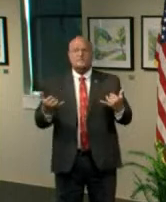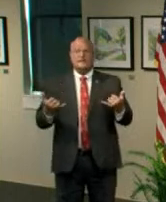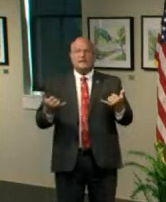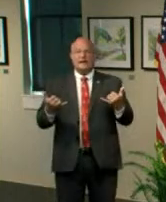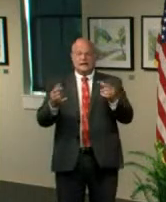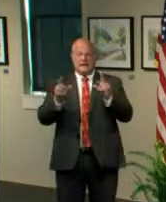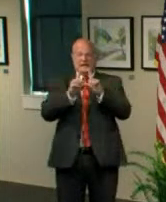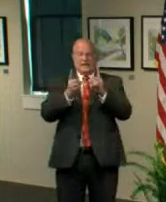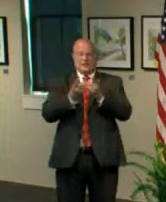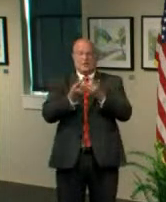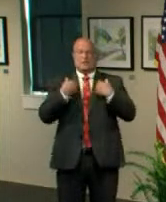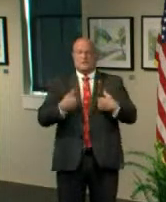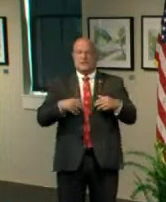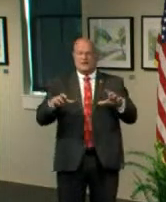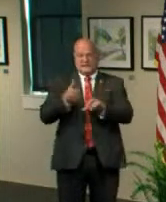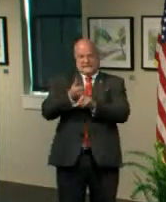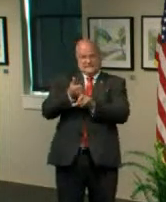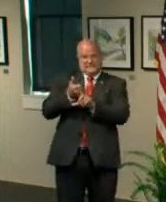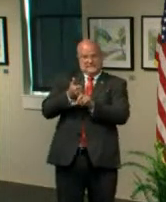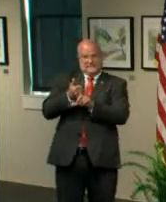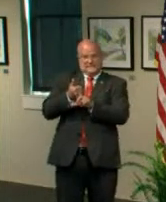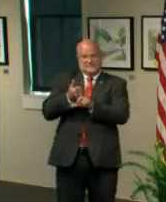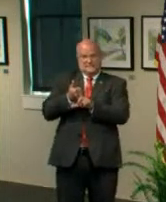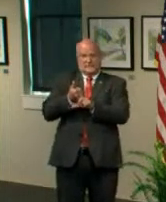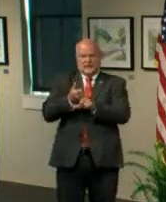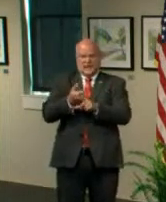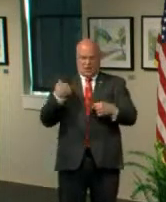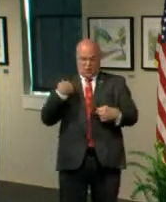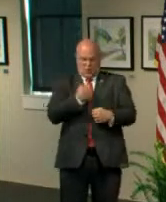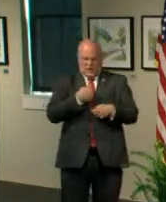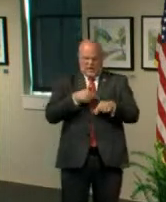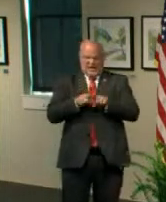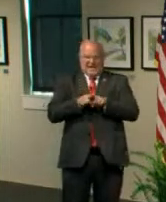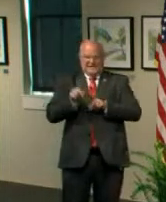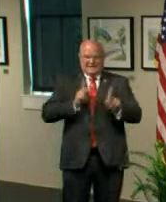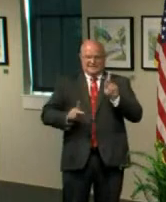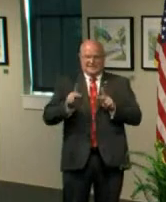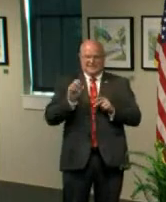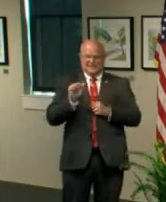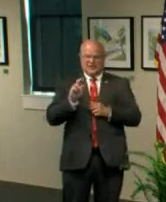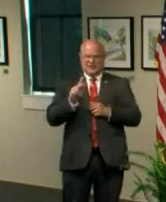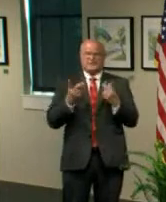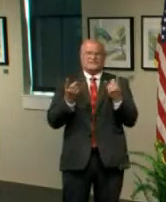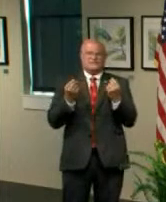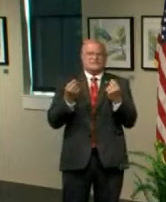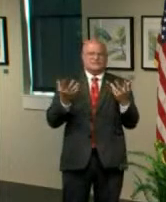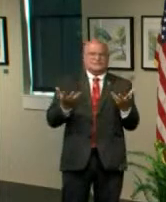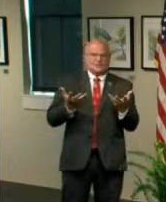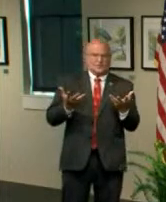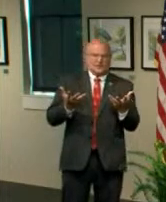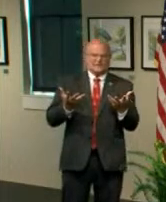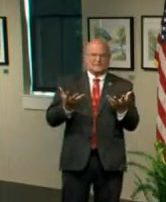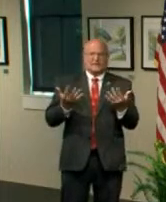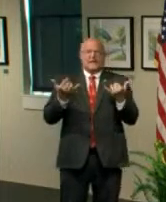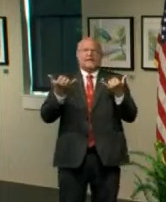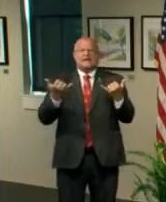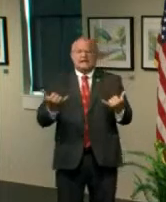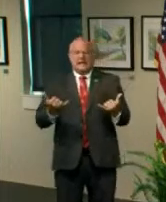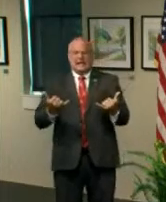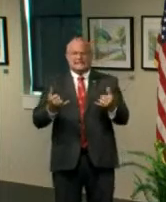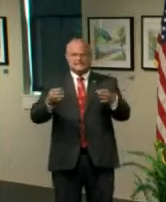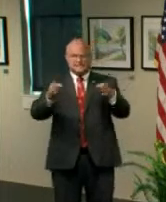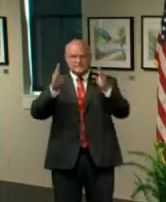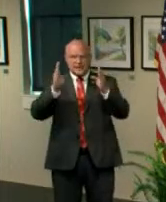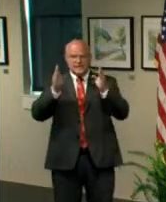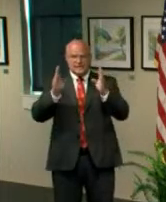something the Department of Health does. What do we do as individual citizens? And that is where it comes in with